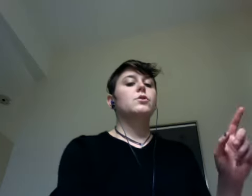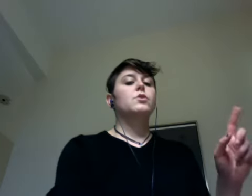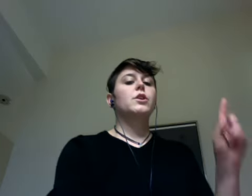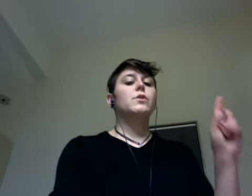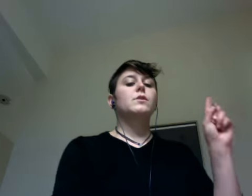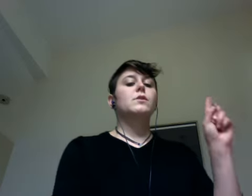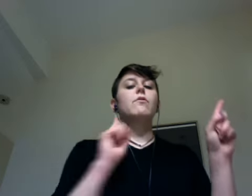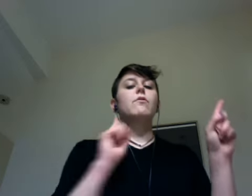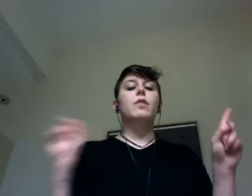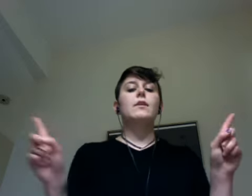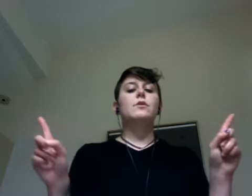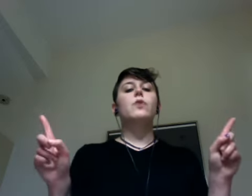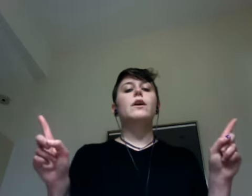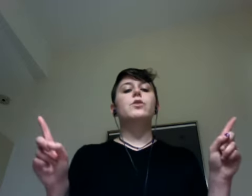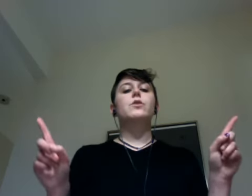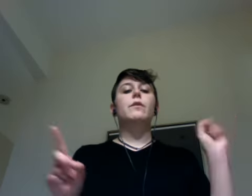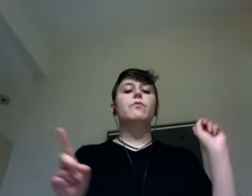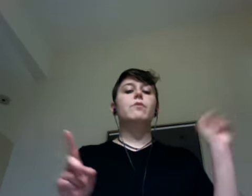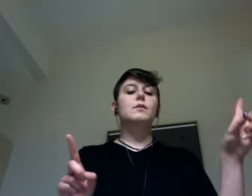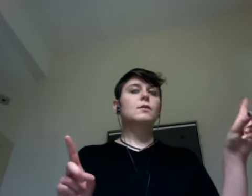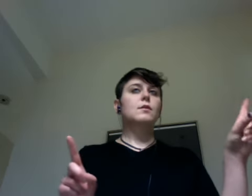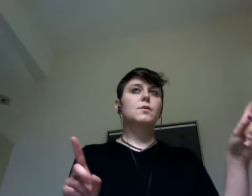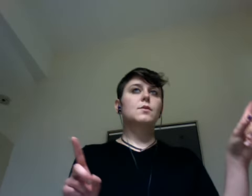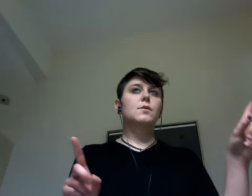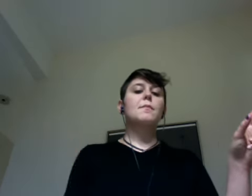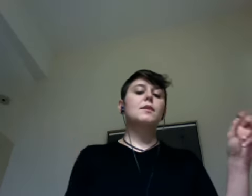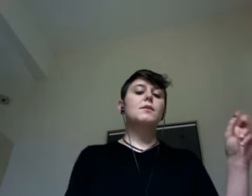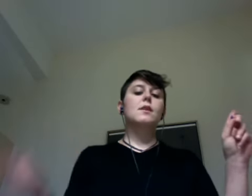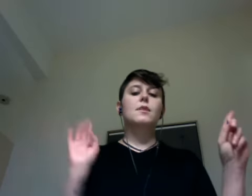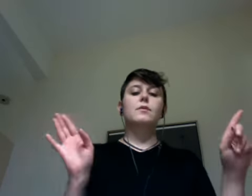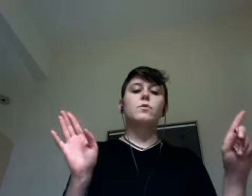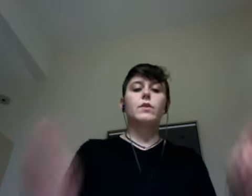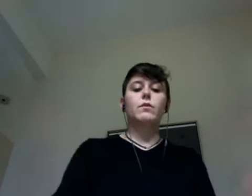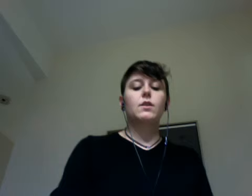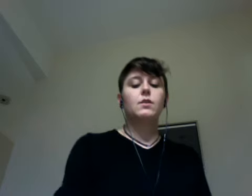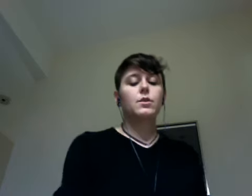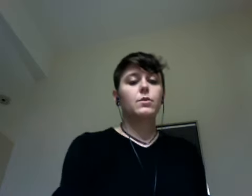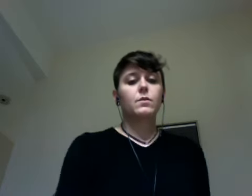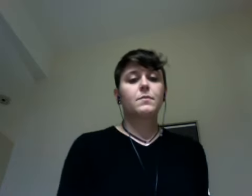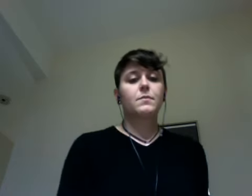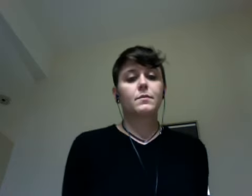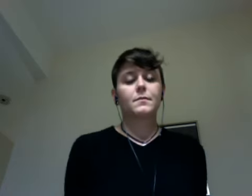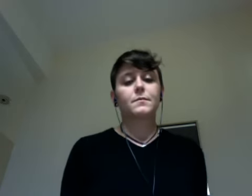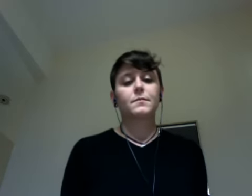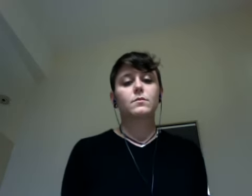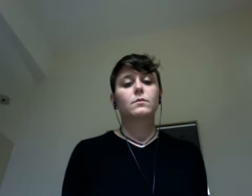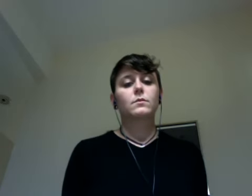She uses an if-then structure, so if this is what happens, then this is what you need to do.